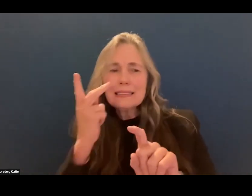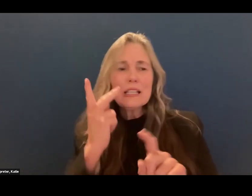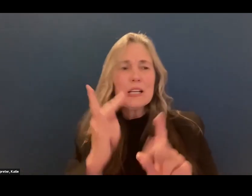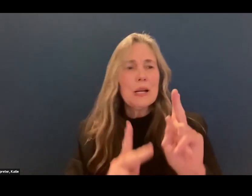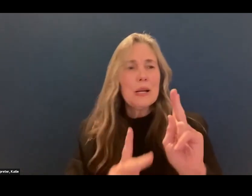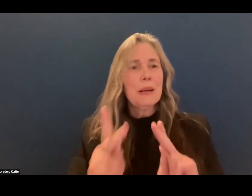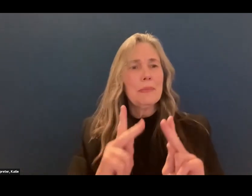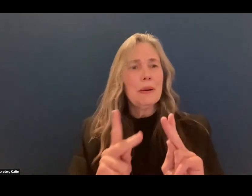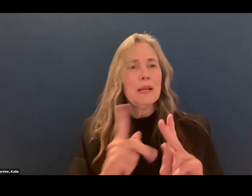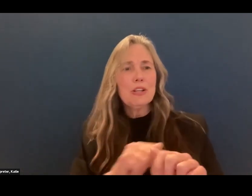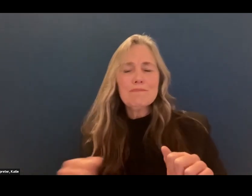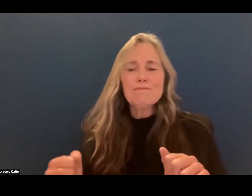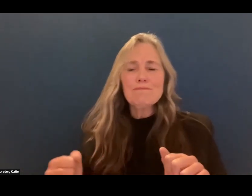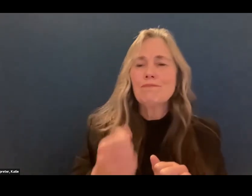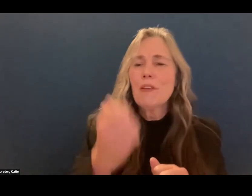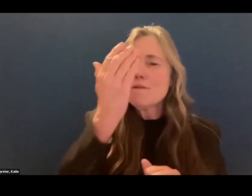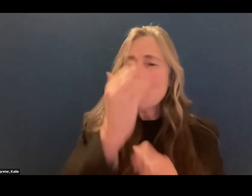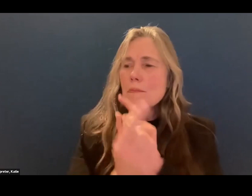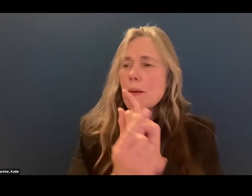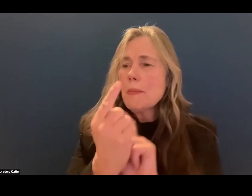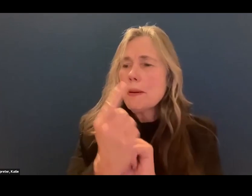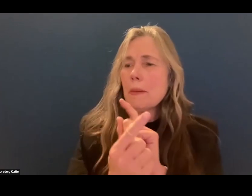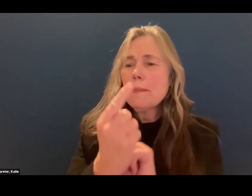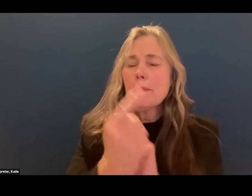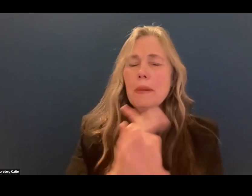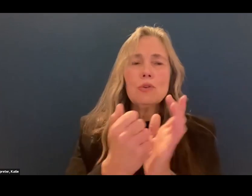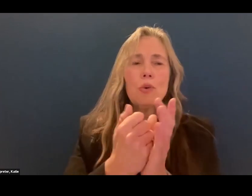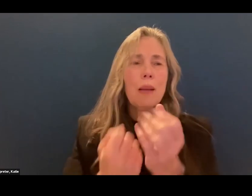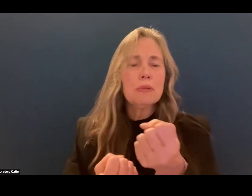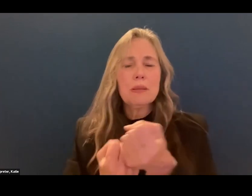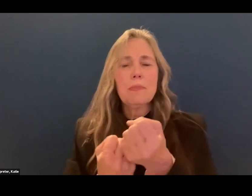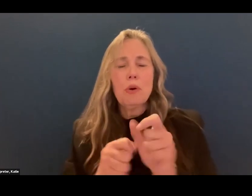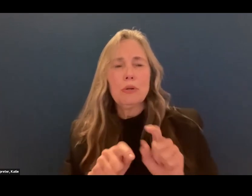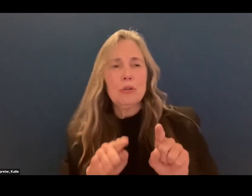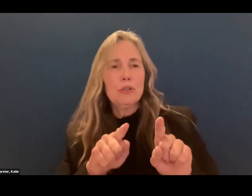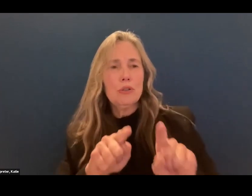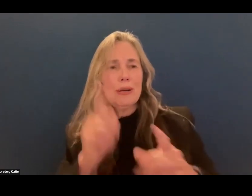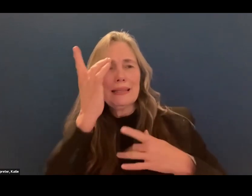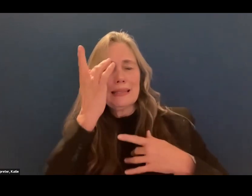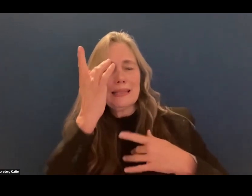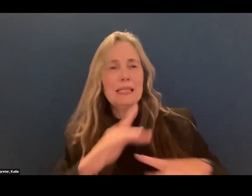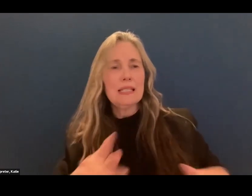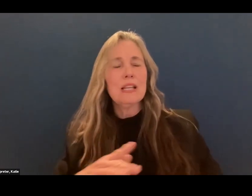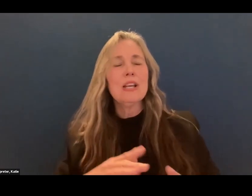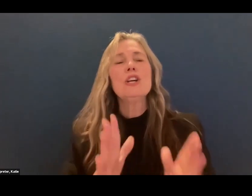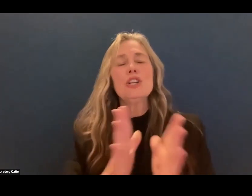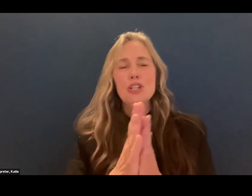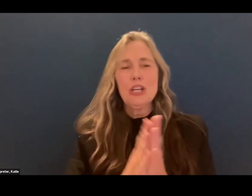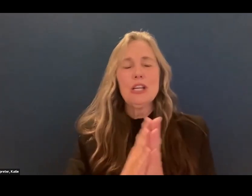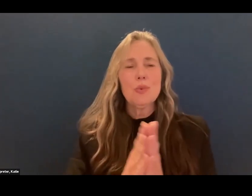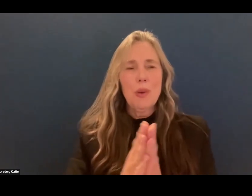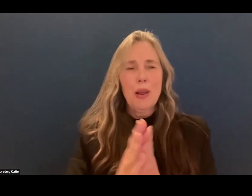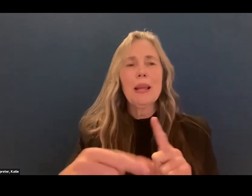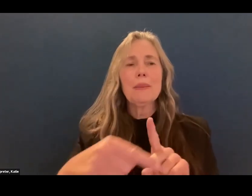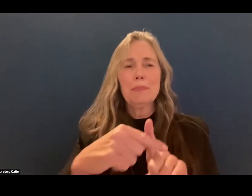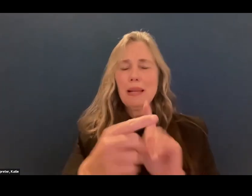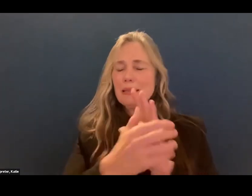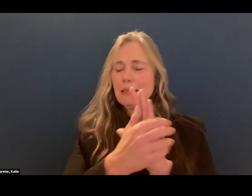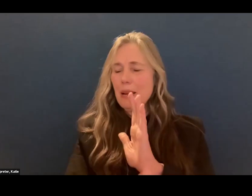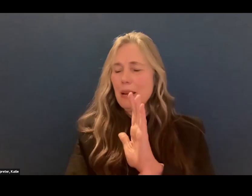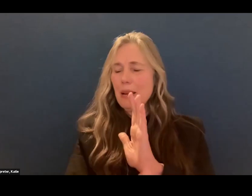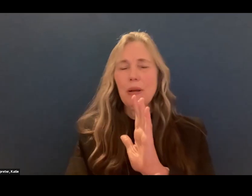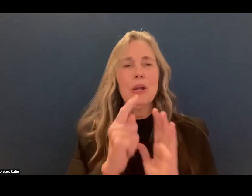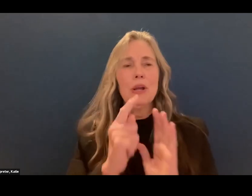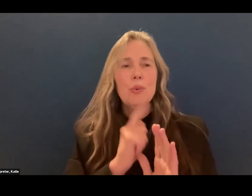putting herself on the front line in our school against the disease. She's always willing and capable. She's a gift to our school. I'm going to stop there and keep going